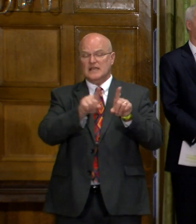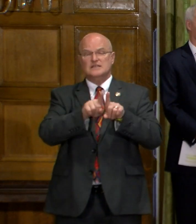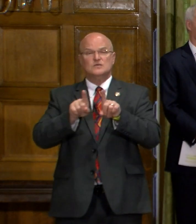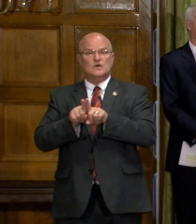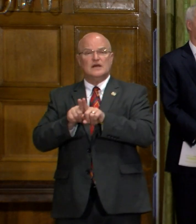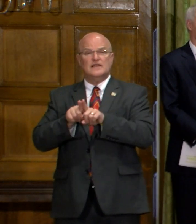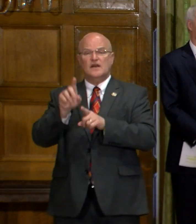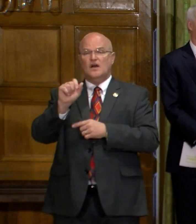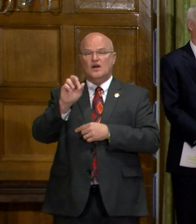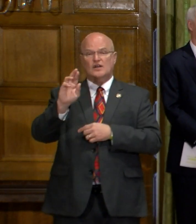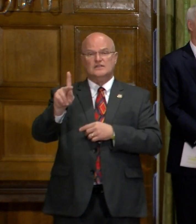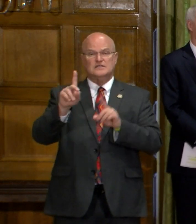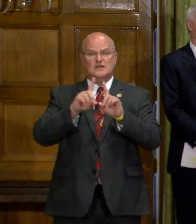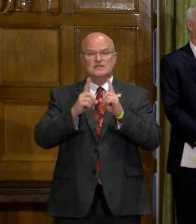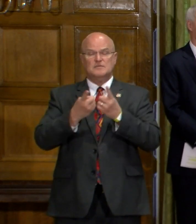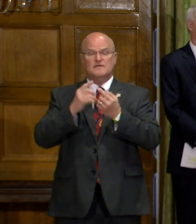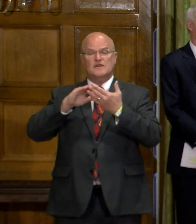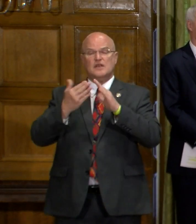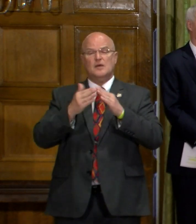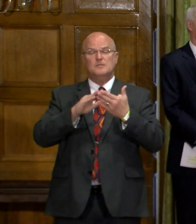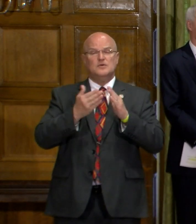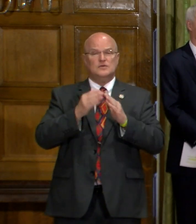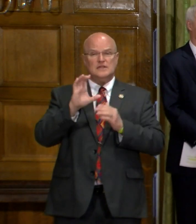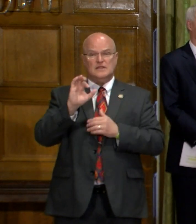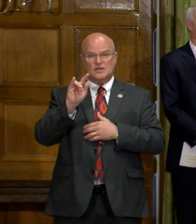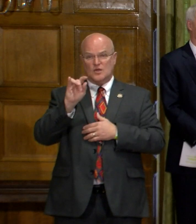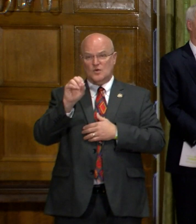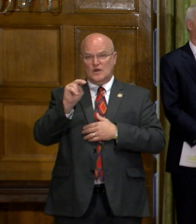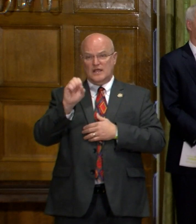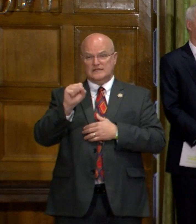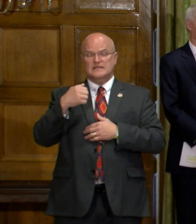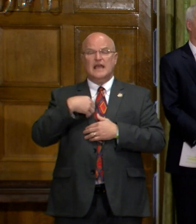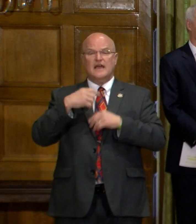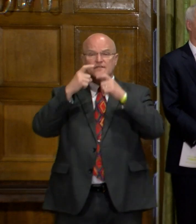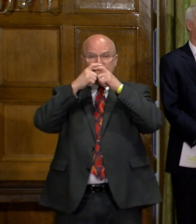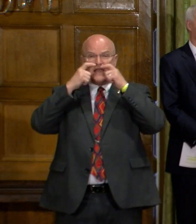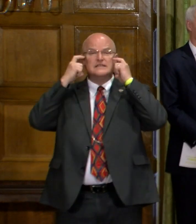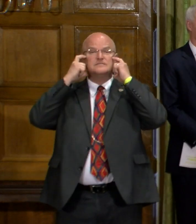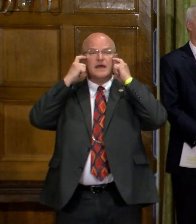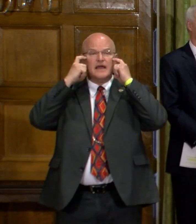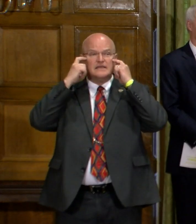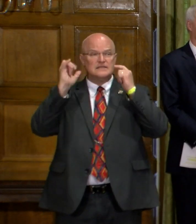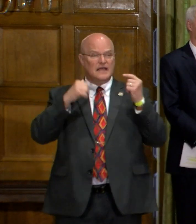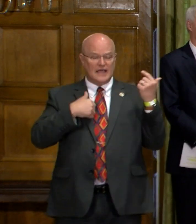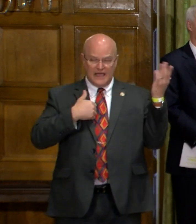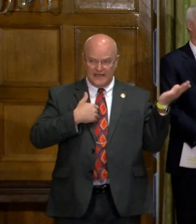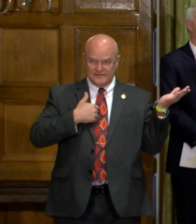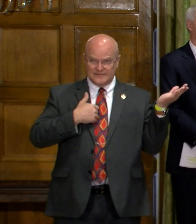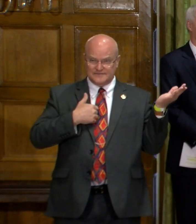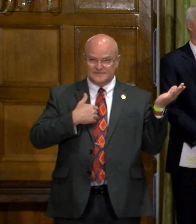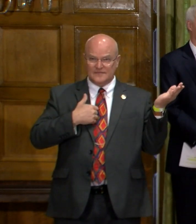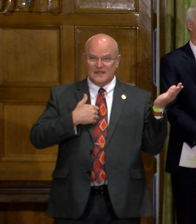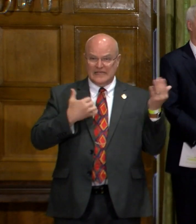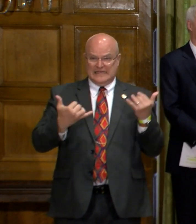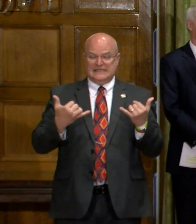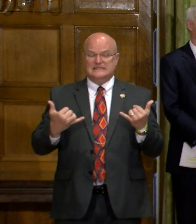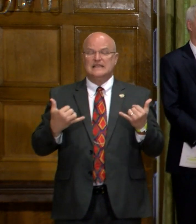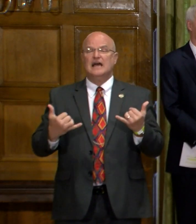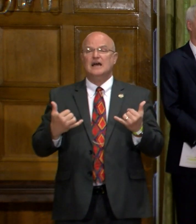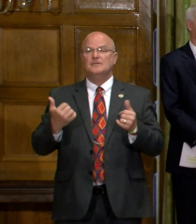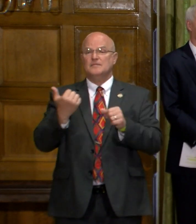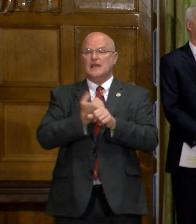as the Arkansas Division of Community Corrections, have received face masks like the one I have. At this